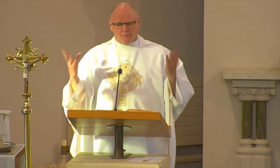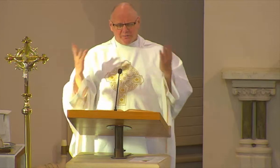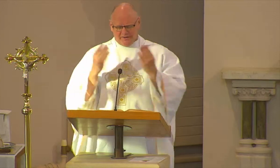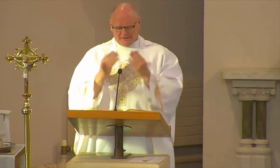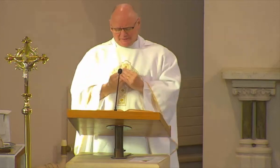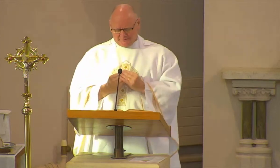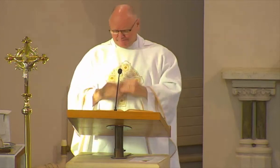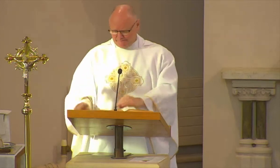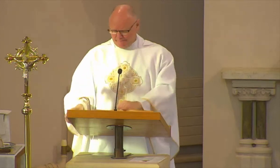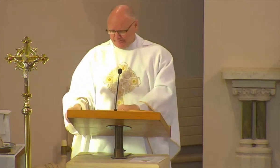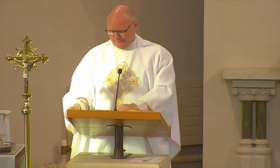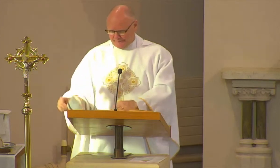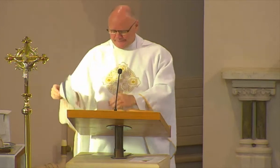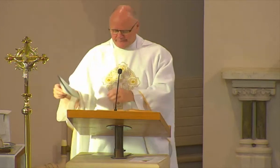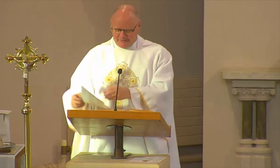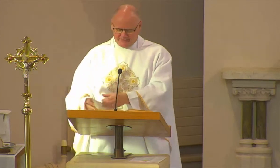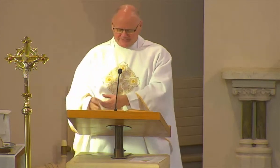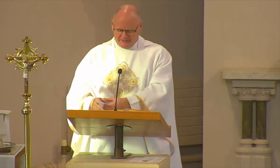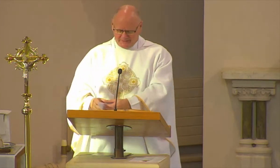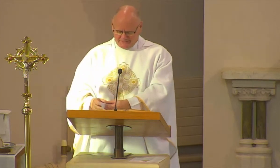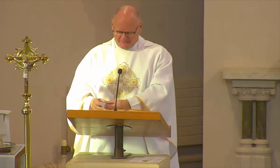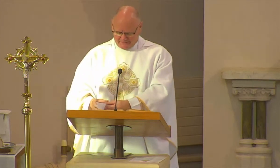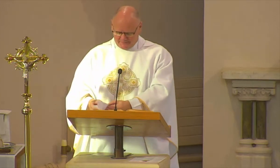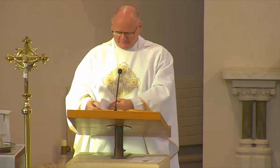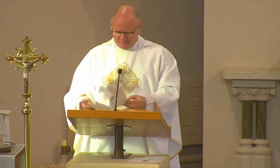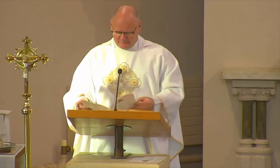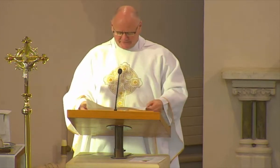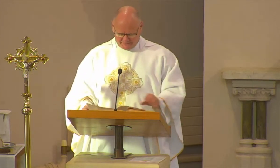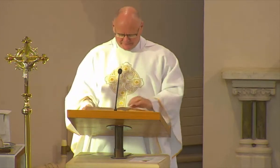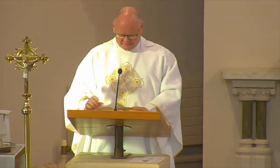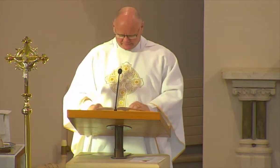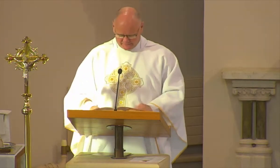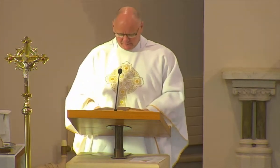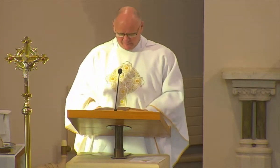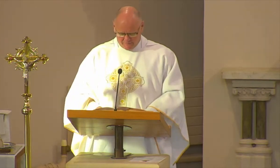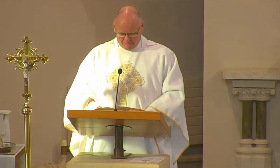completely. Let us stand and profess.